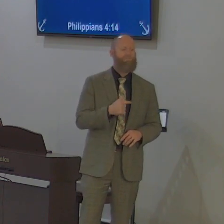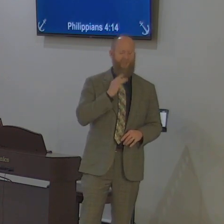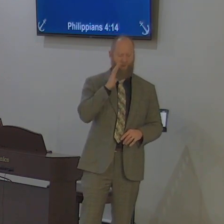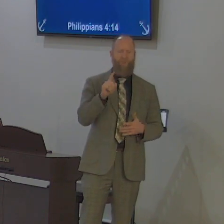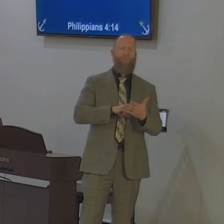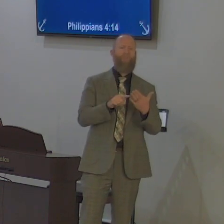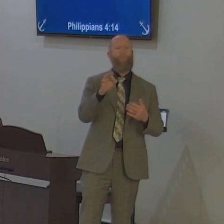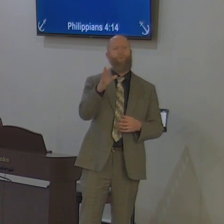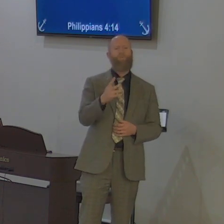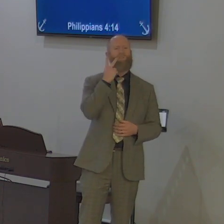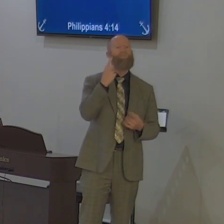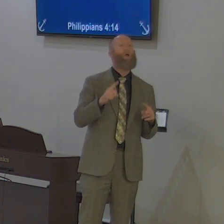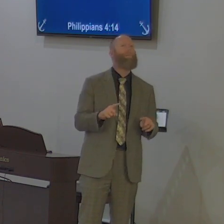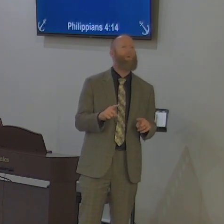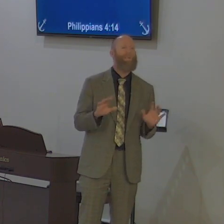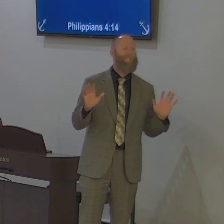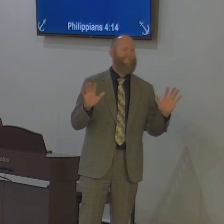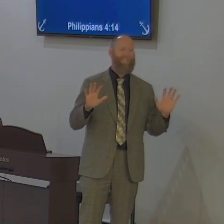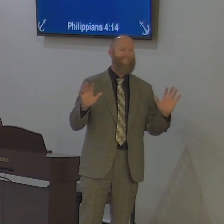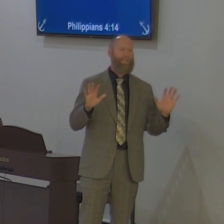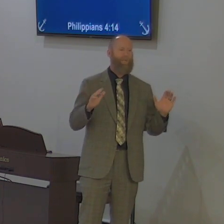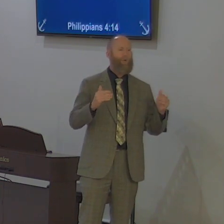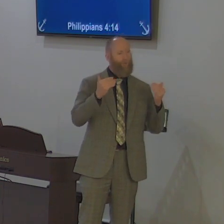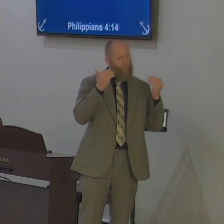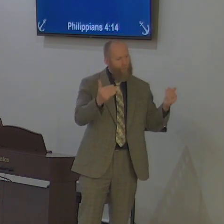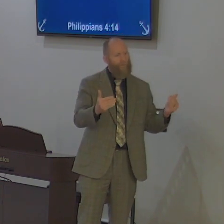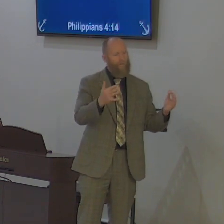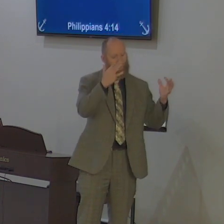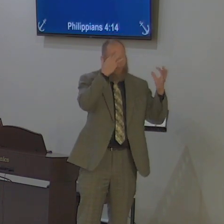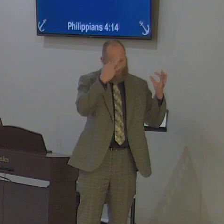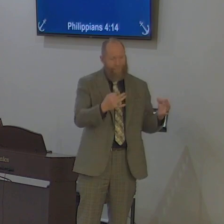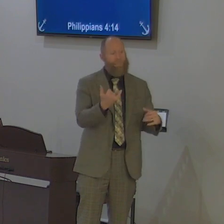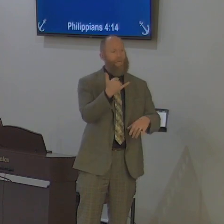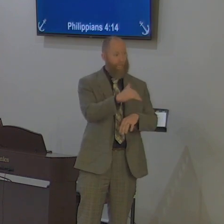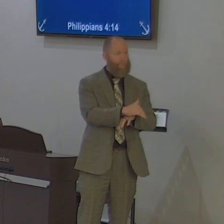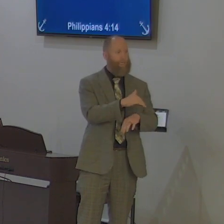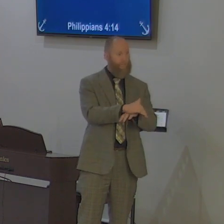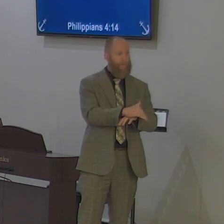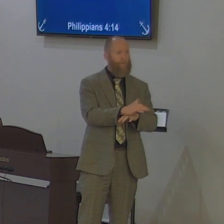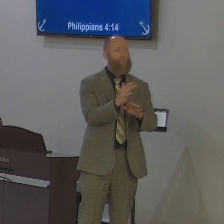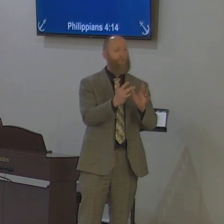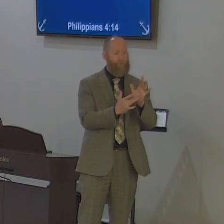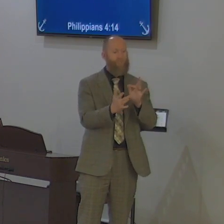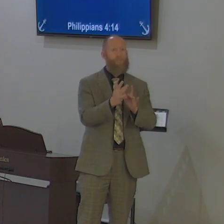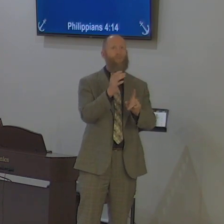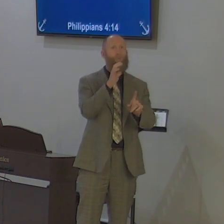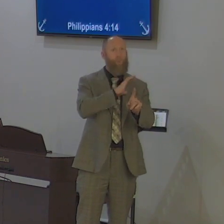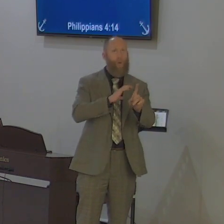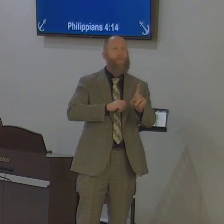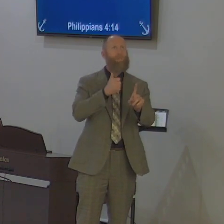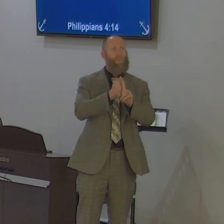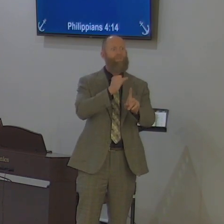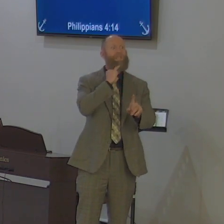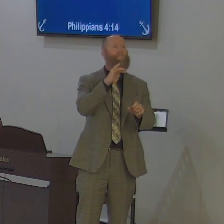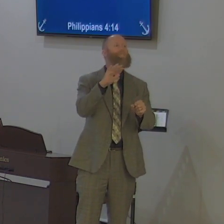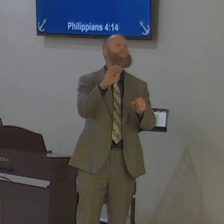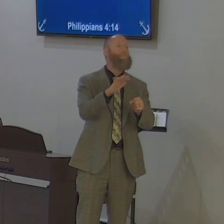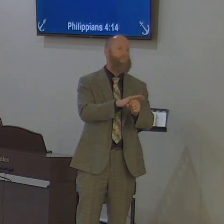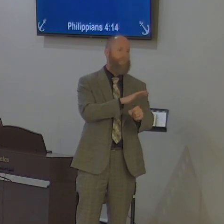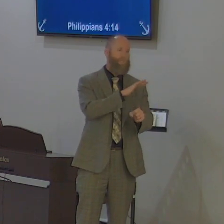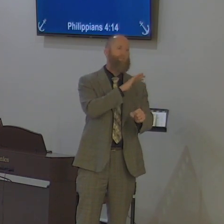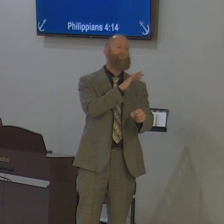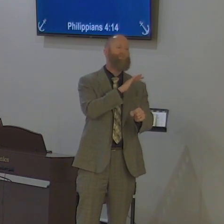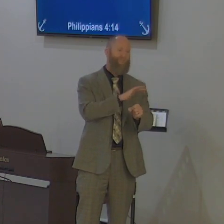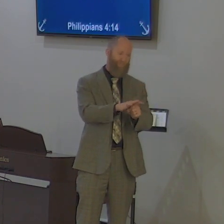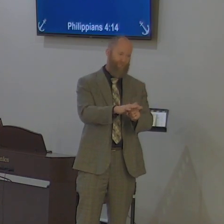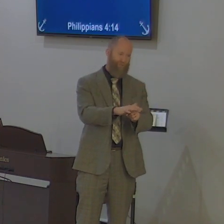What you ought to do is decide tonight that an all-sufficient Christ is sufficient in all things. And let no temporal thing of